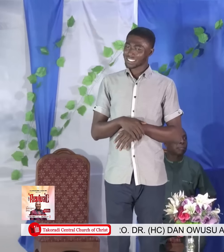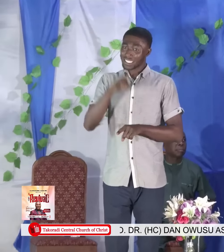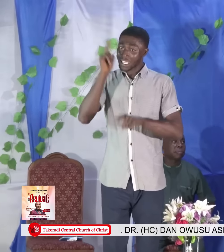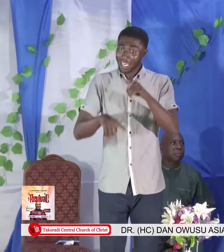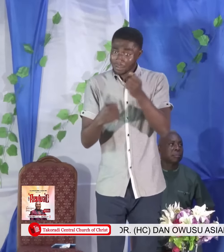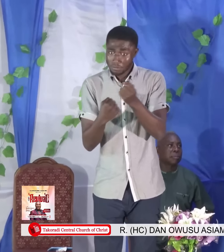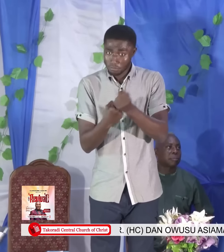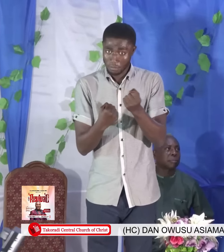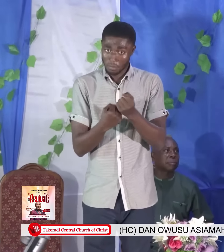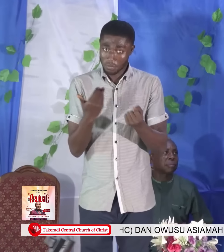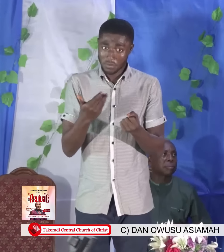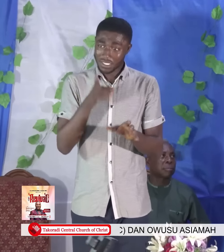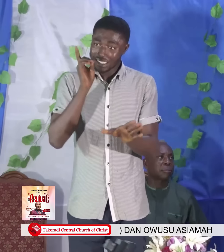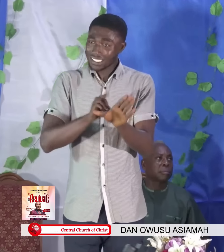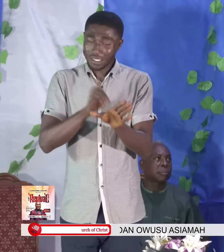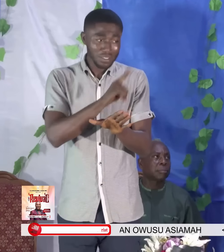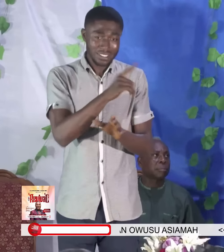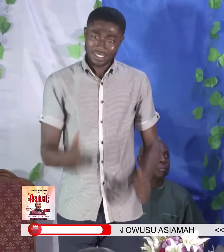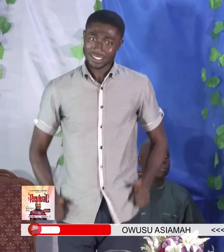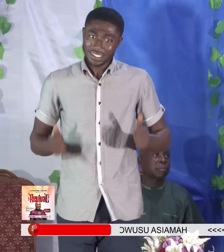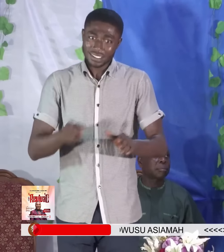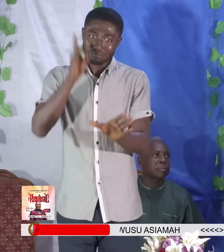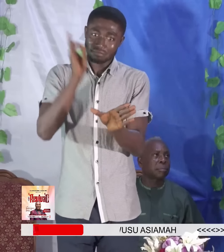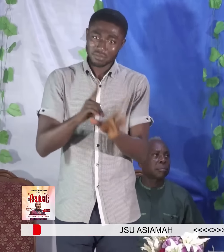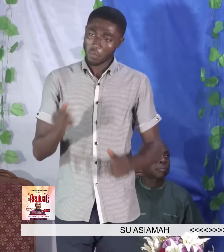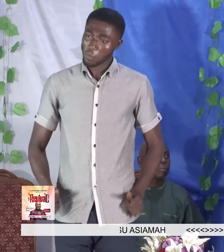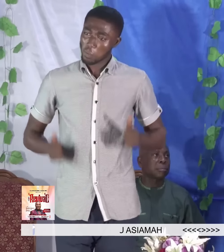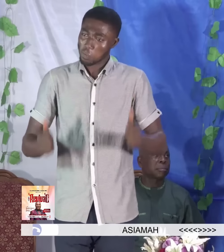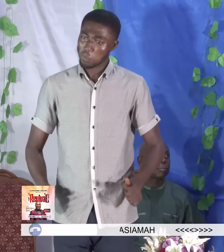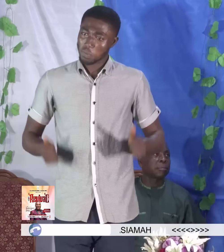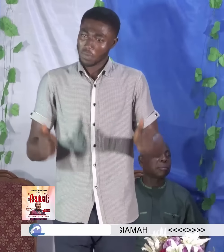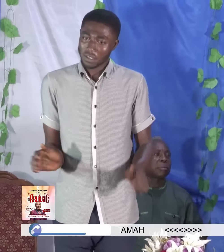abegina cha cha let me teach you give me ye ni ma as my kakwa we don't understand what you are saying